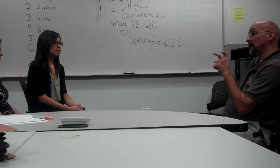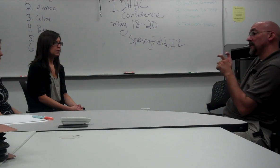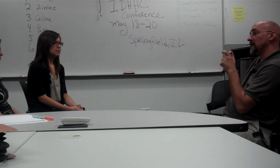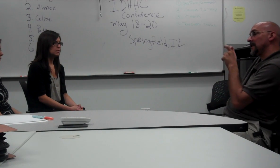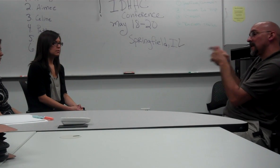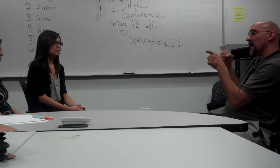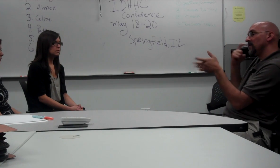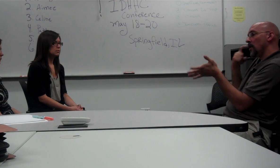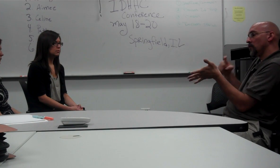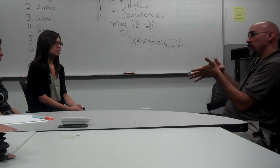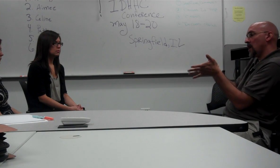the license